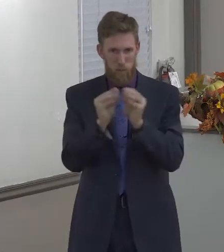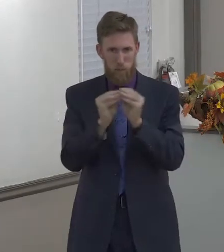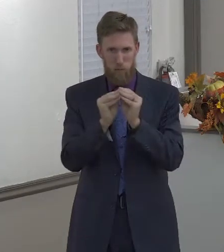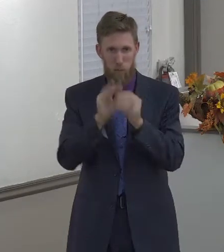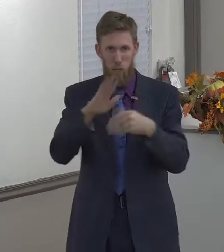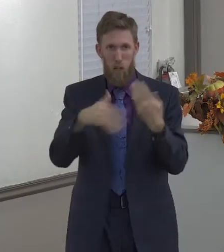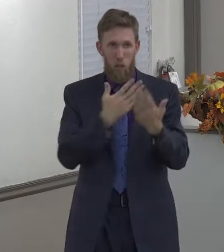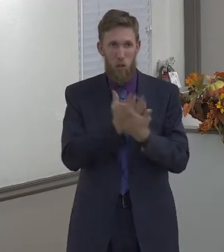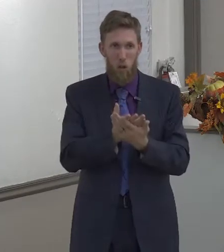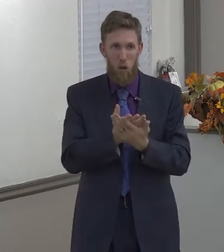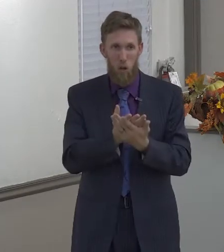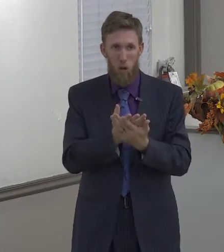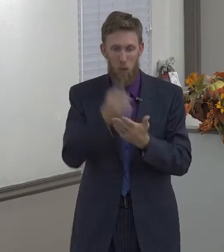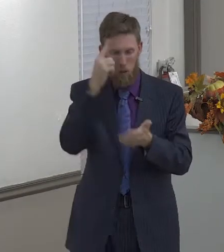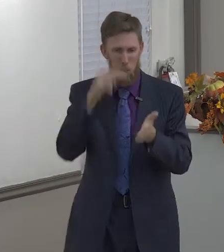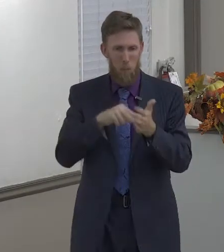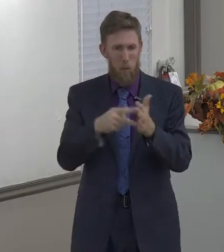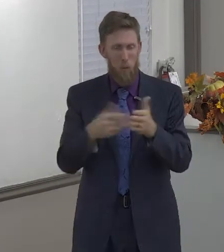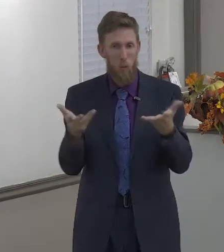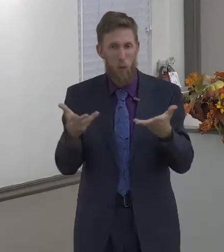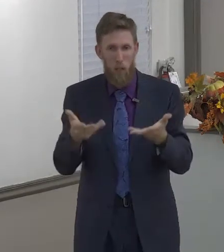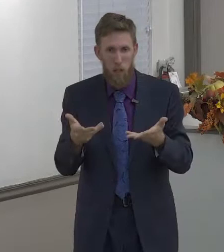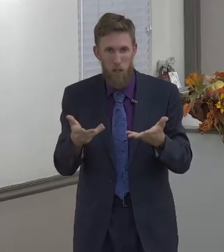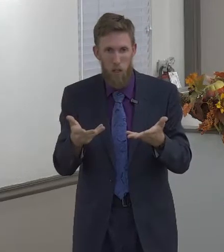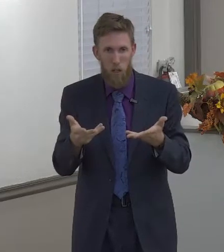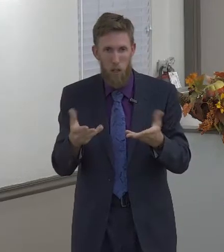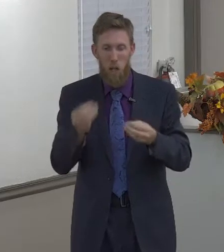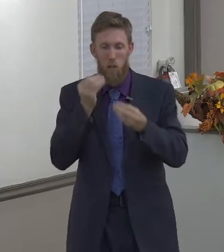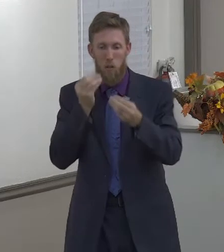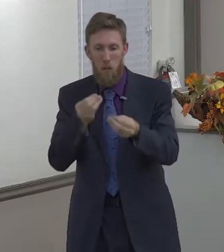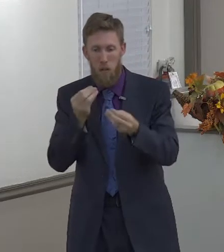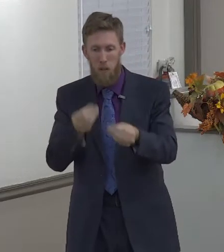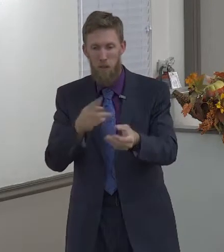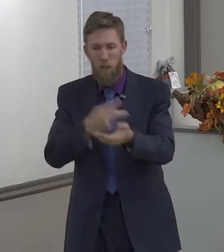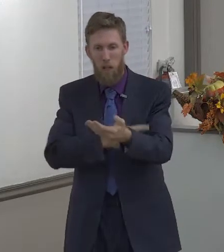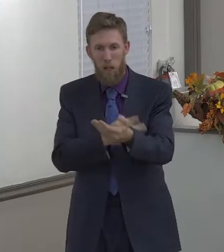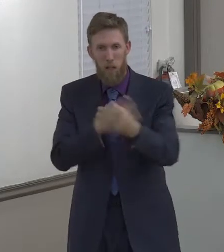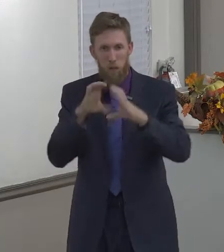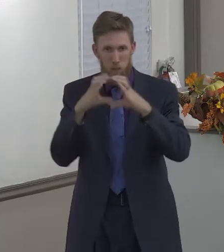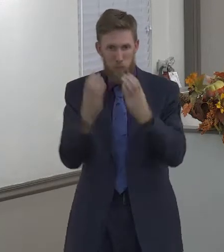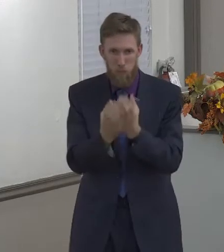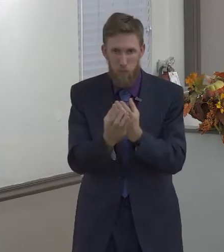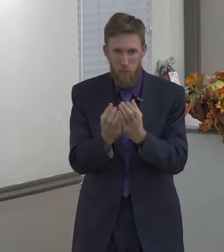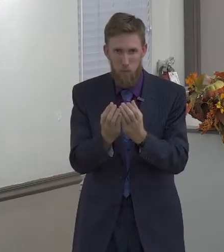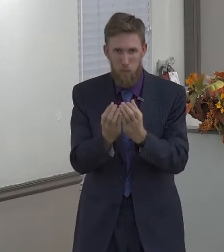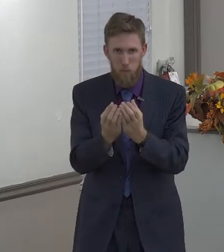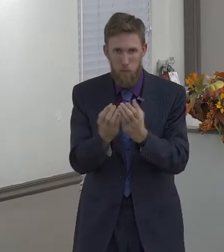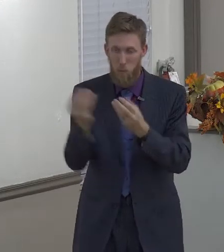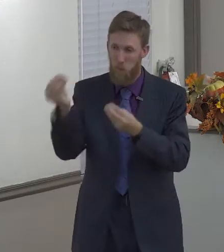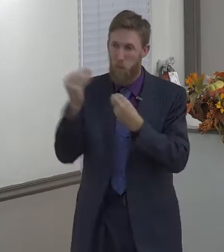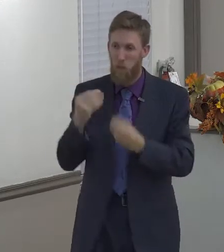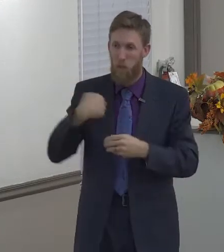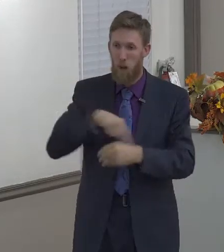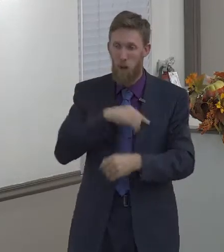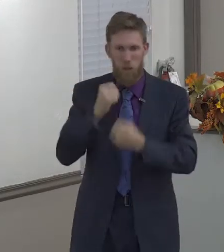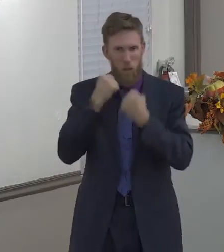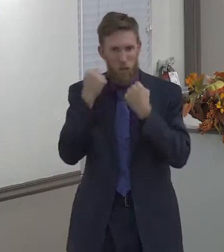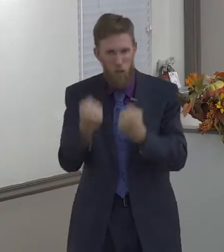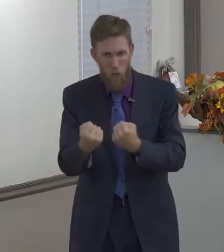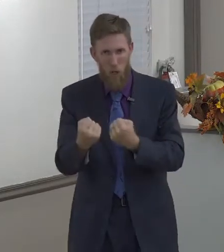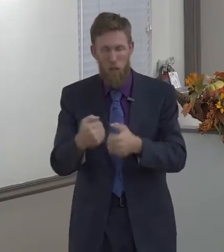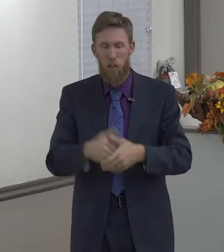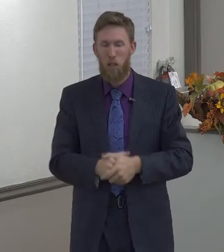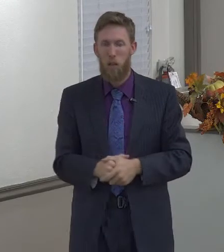And so we see that as the Bible describes a flock, we can understand that is something that the